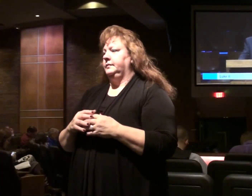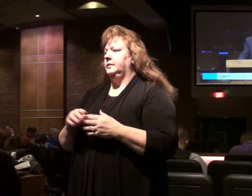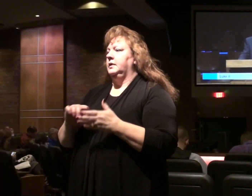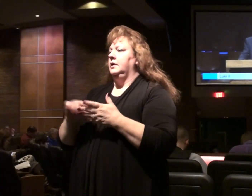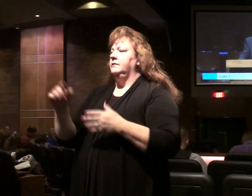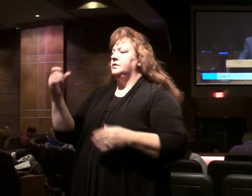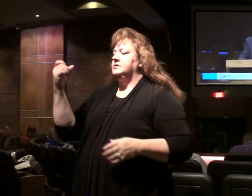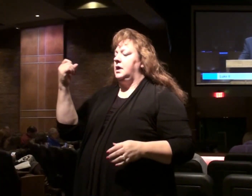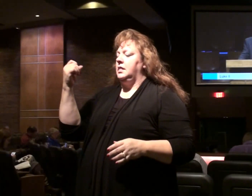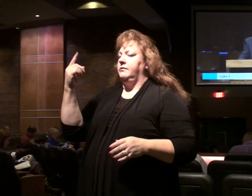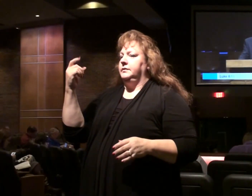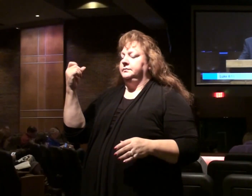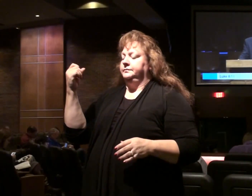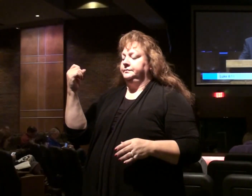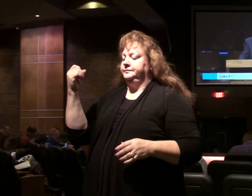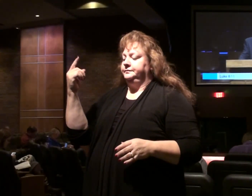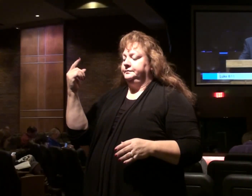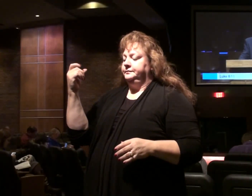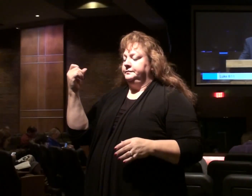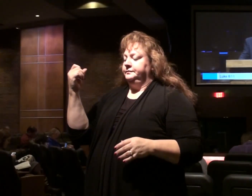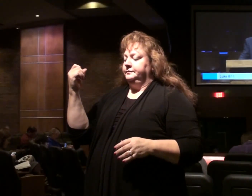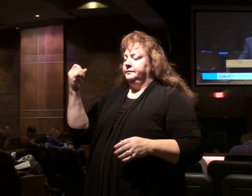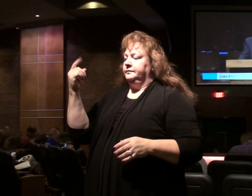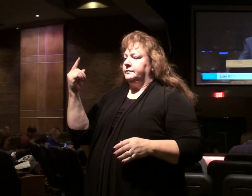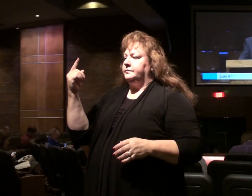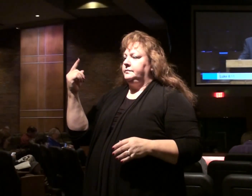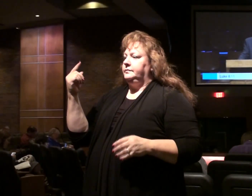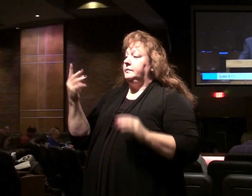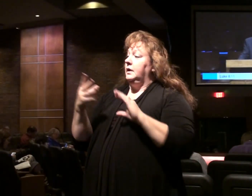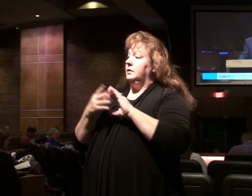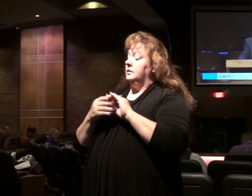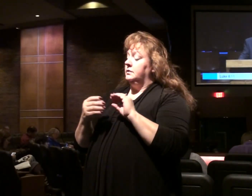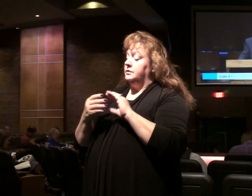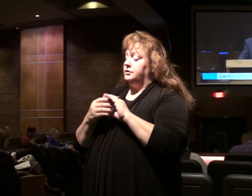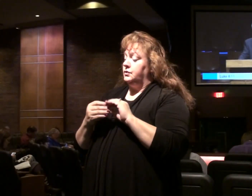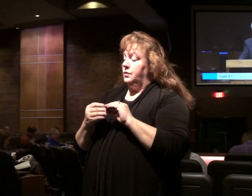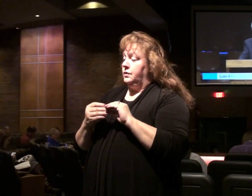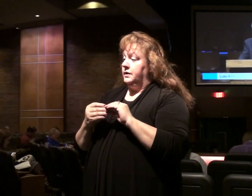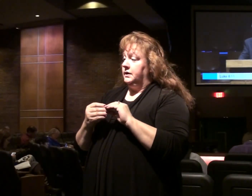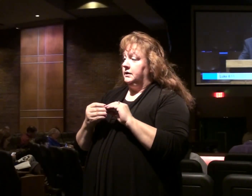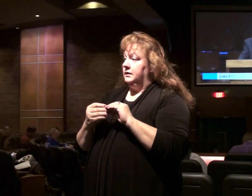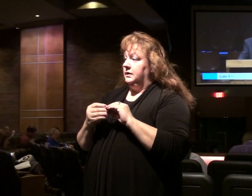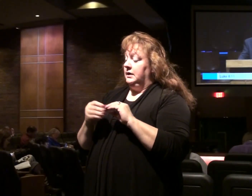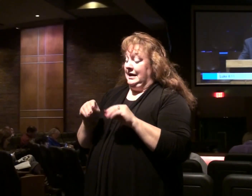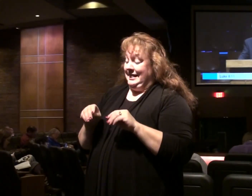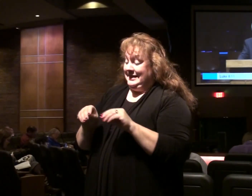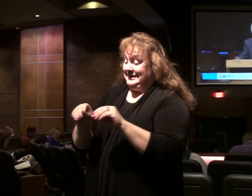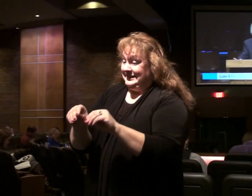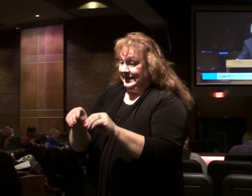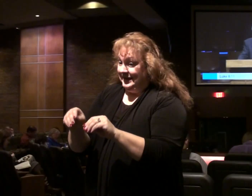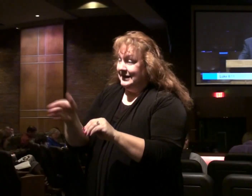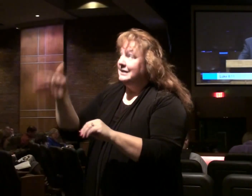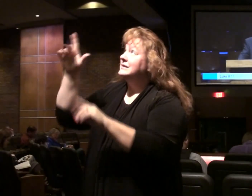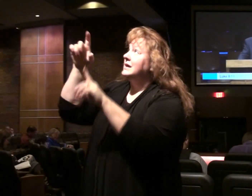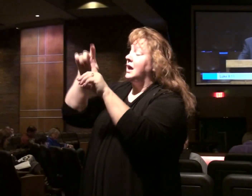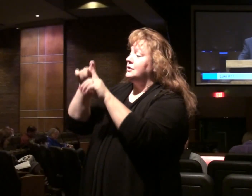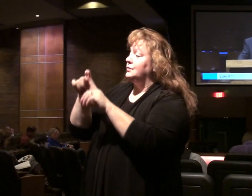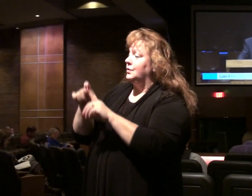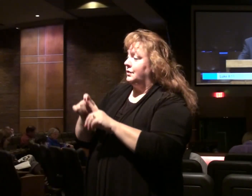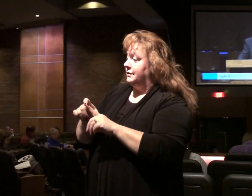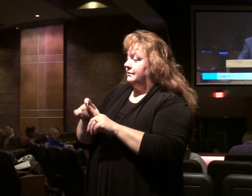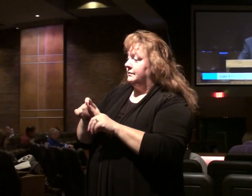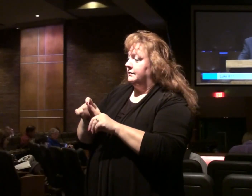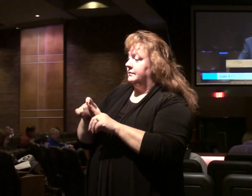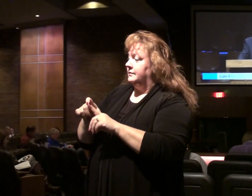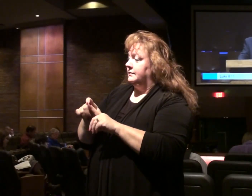Verse 11. Referred to this earlier. Now the parable is this. The seed is the word of God. The word of the kingdom. It's the same